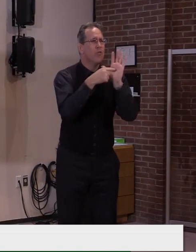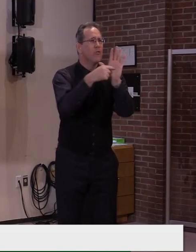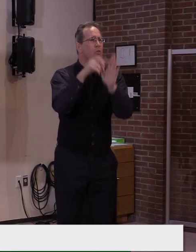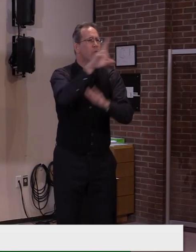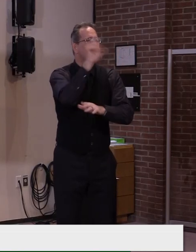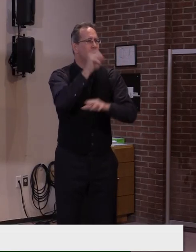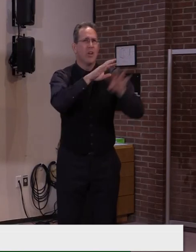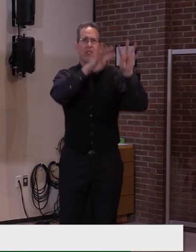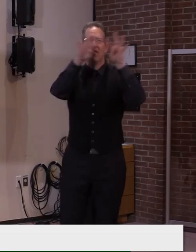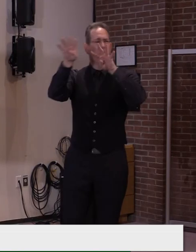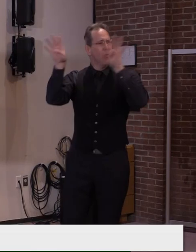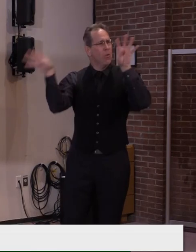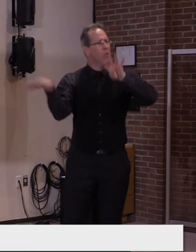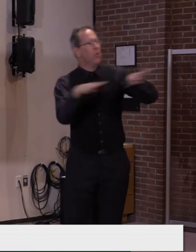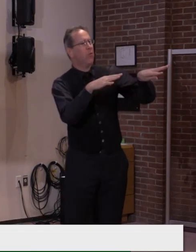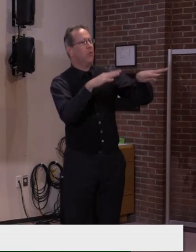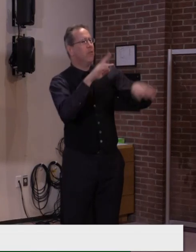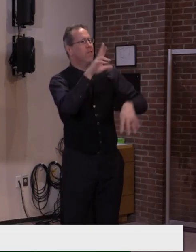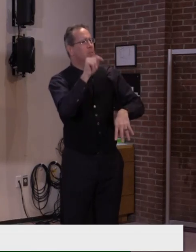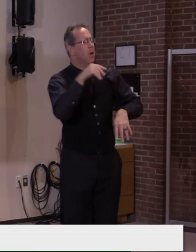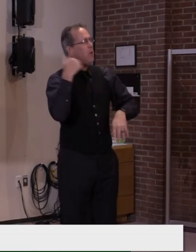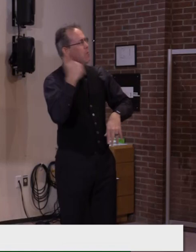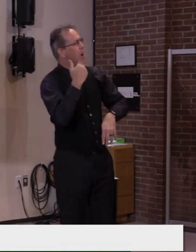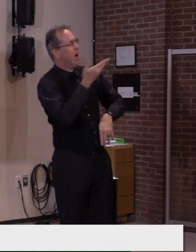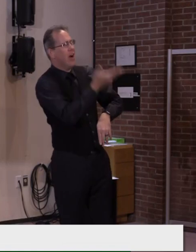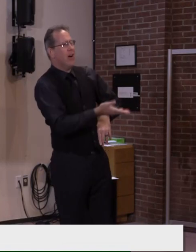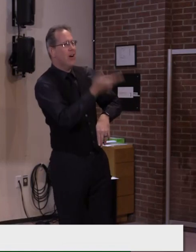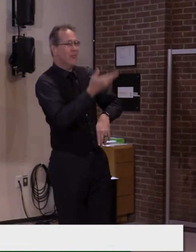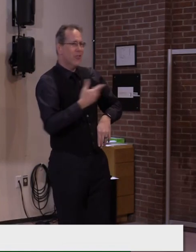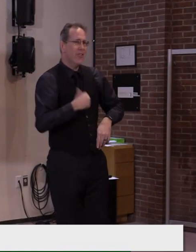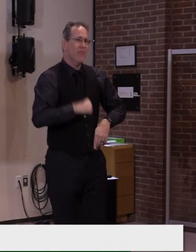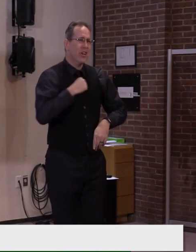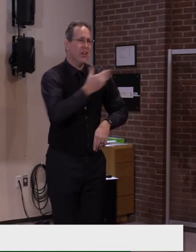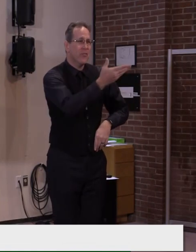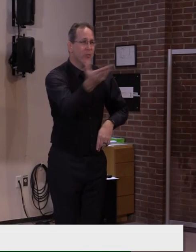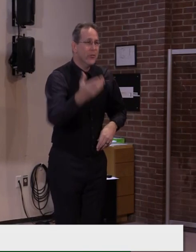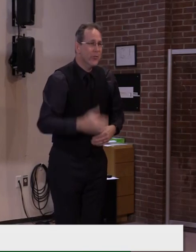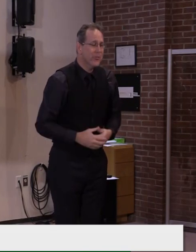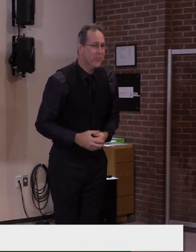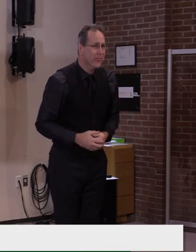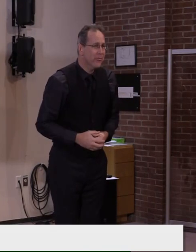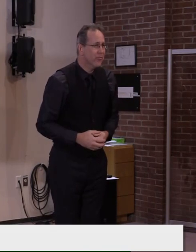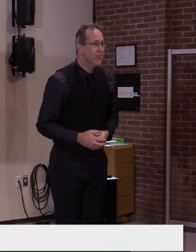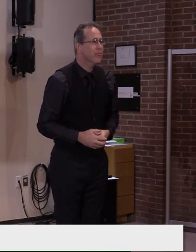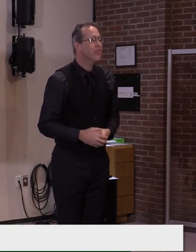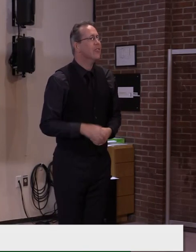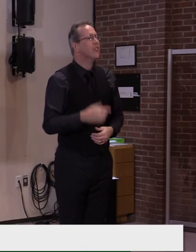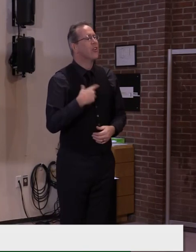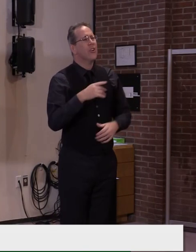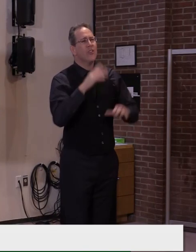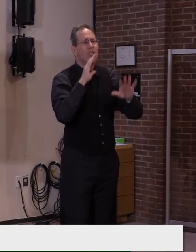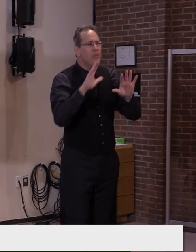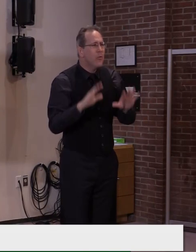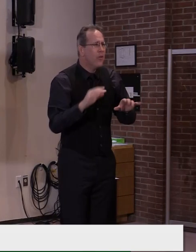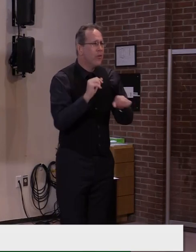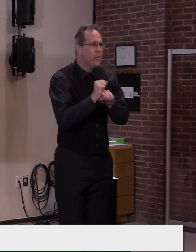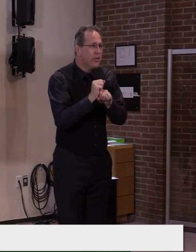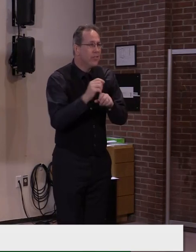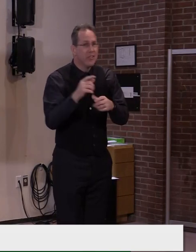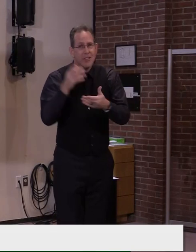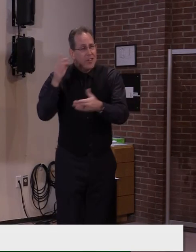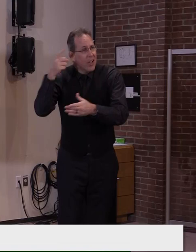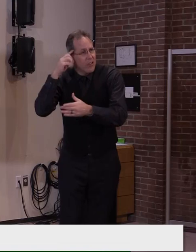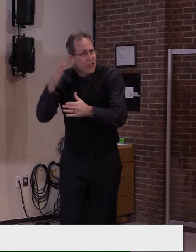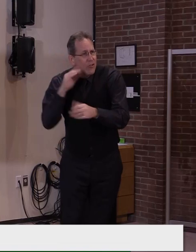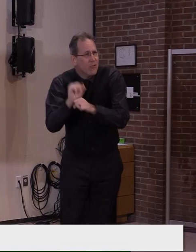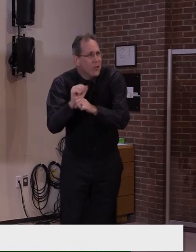event. Because of all these elements of success, the dedicated employees, the leadership of the governor, and the ways in which the